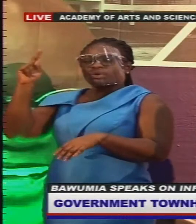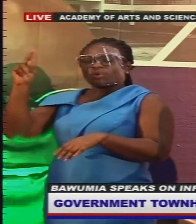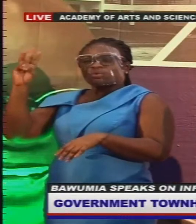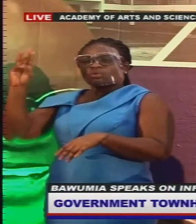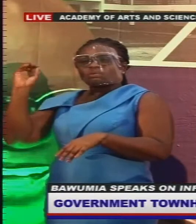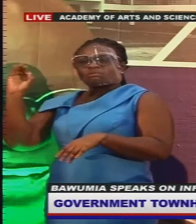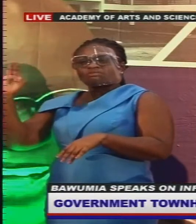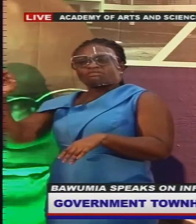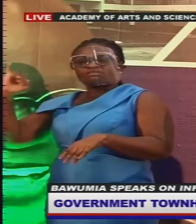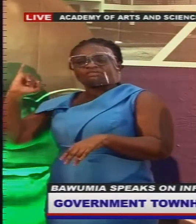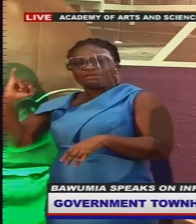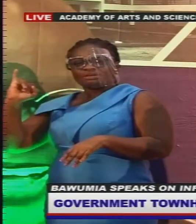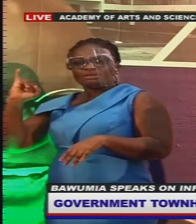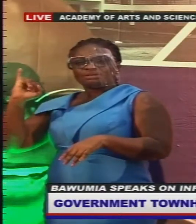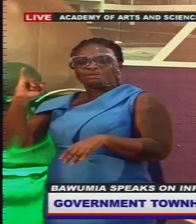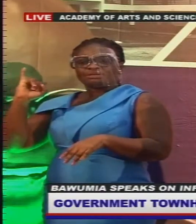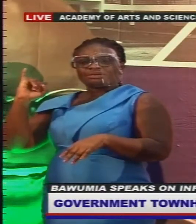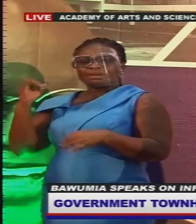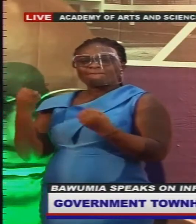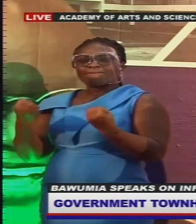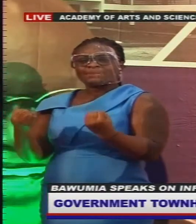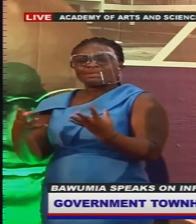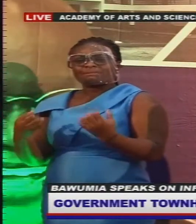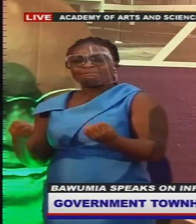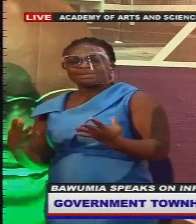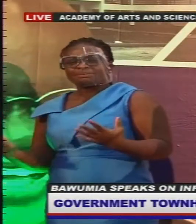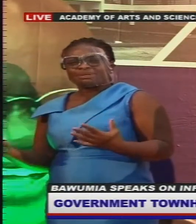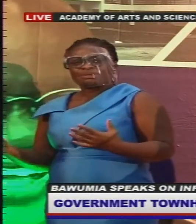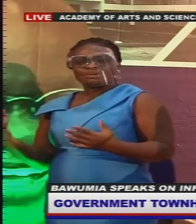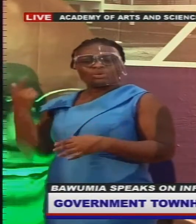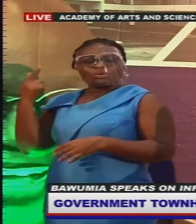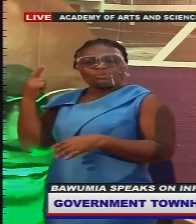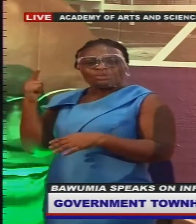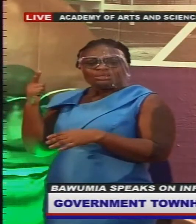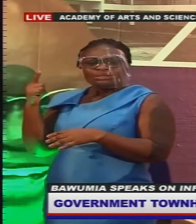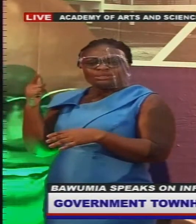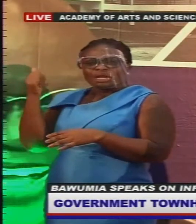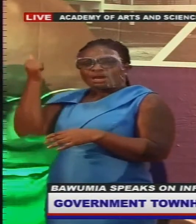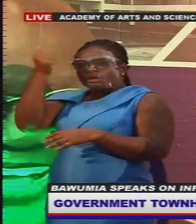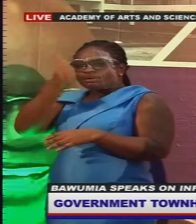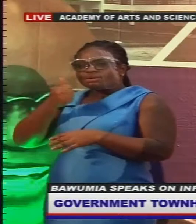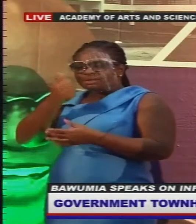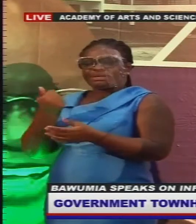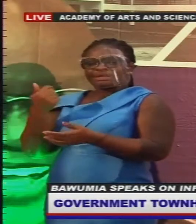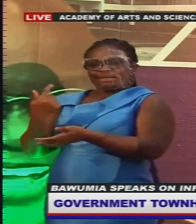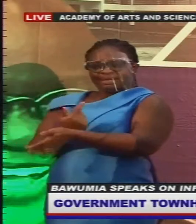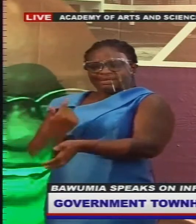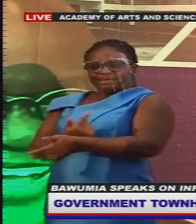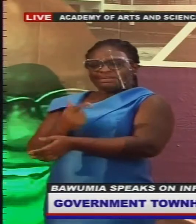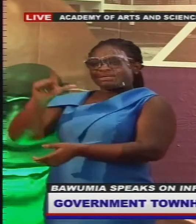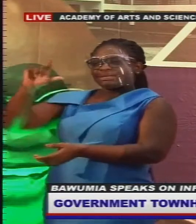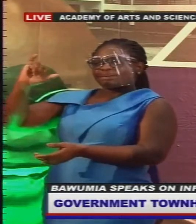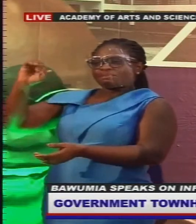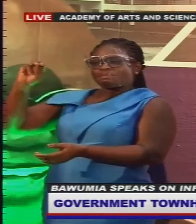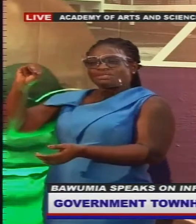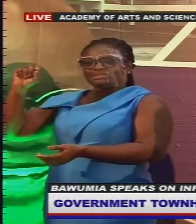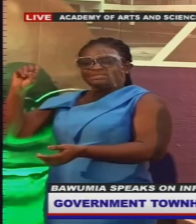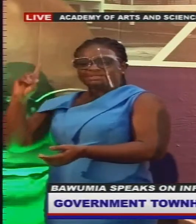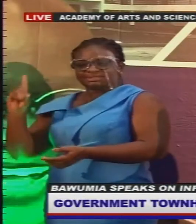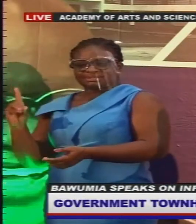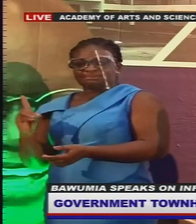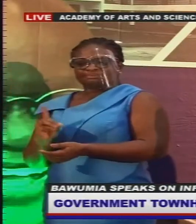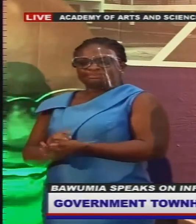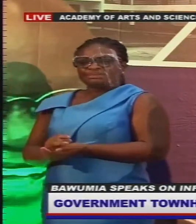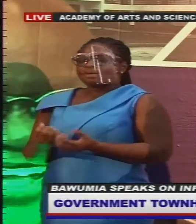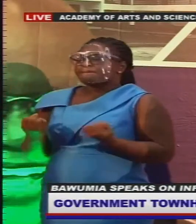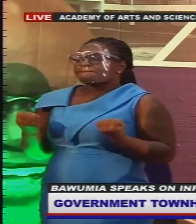Company, Glofet Ghana Limited, Golden Africa Consumer Products, Ghana Limited, and Golden Milan Limited. There